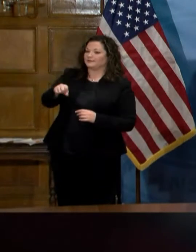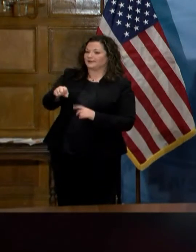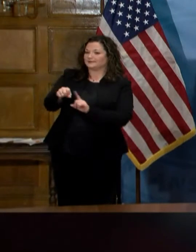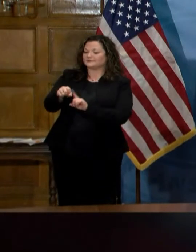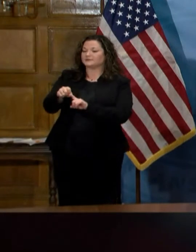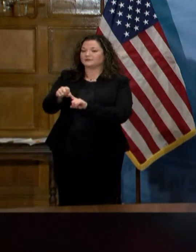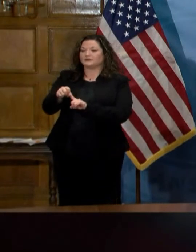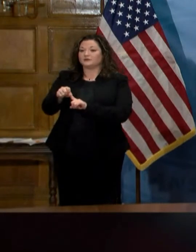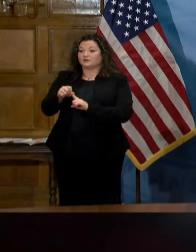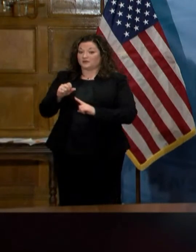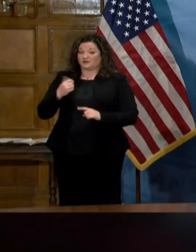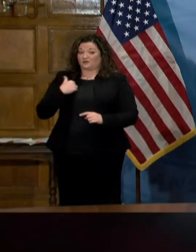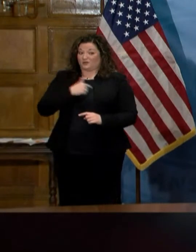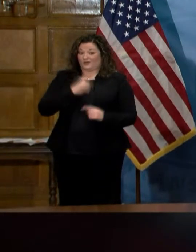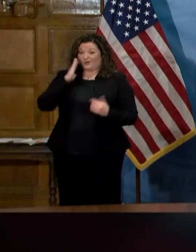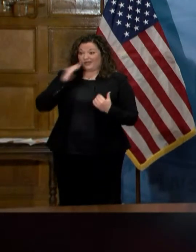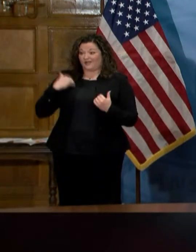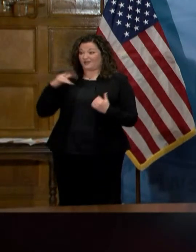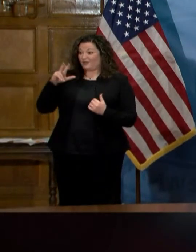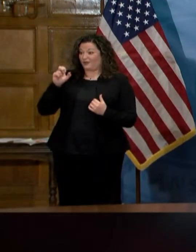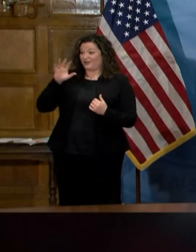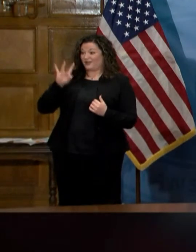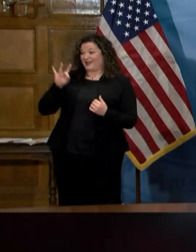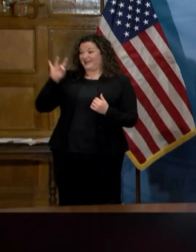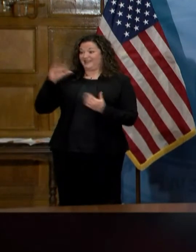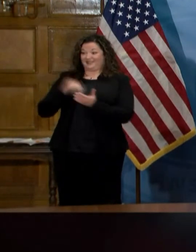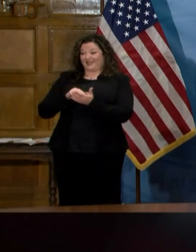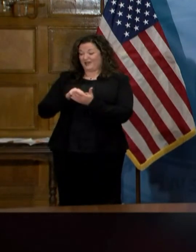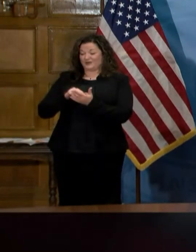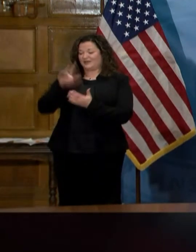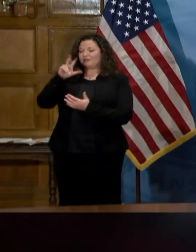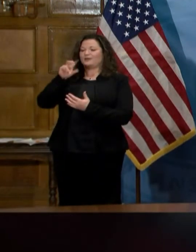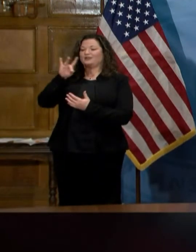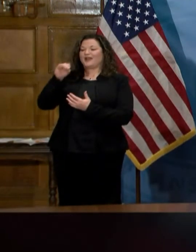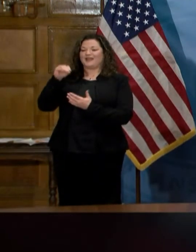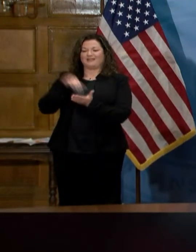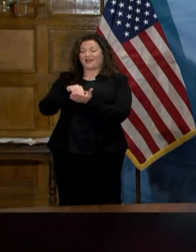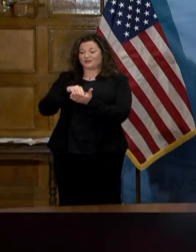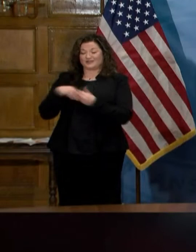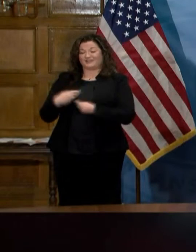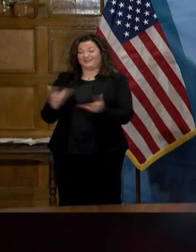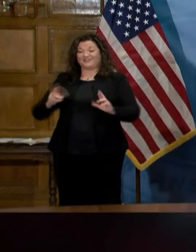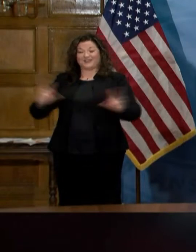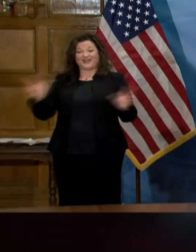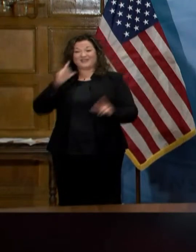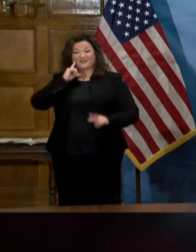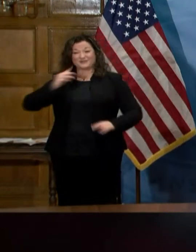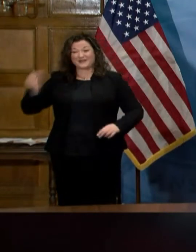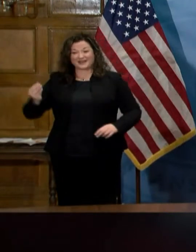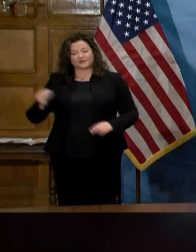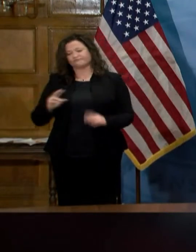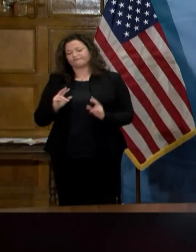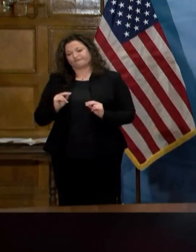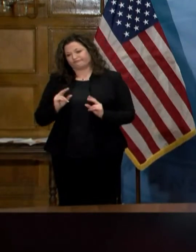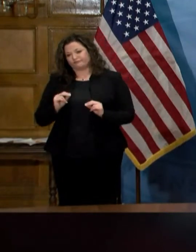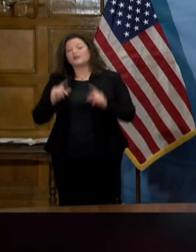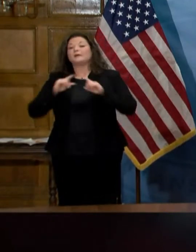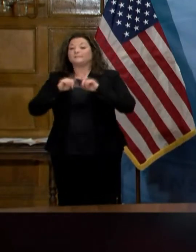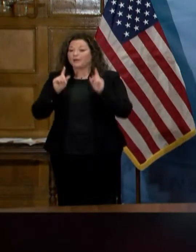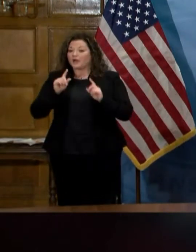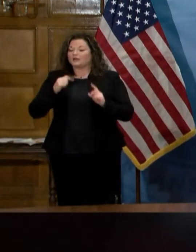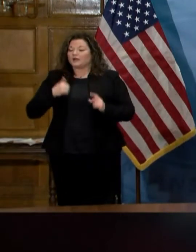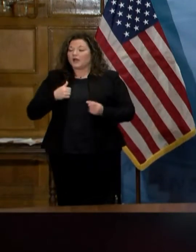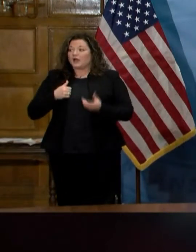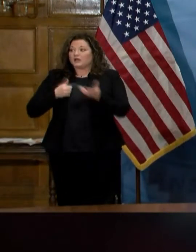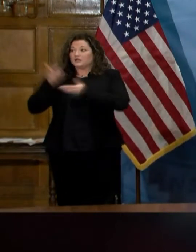be 380,000 doses ready to give out on Monday. But whenever I talk